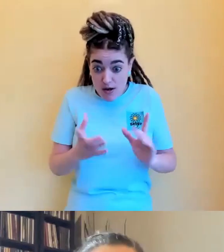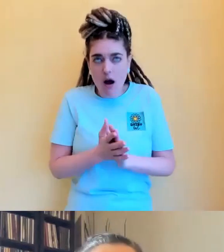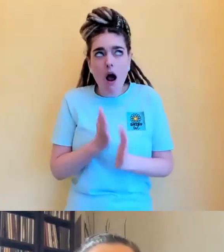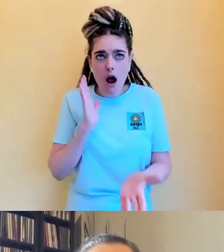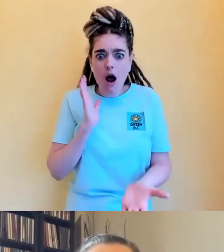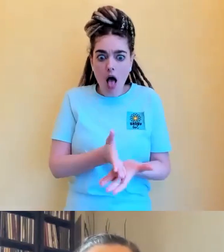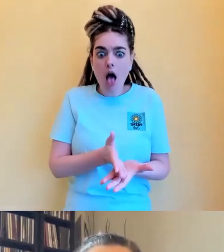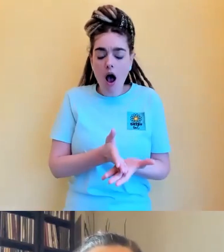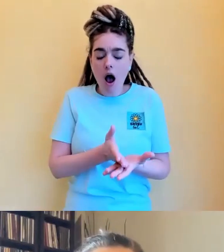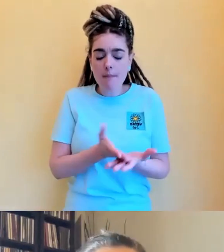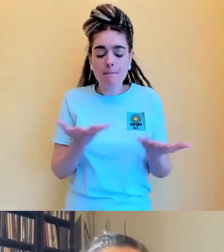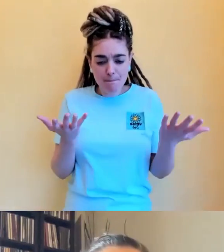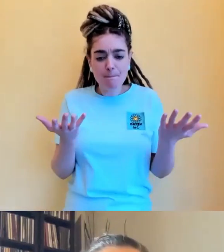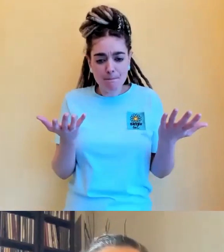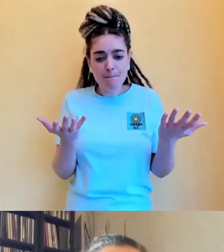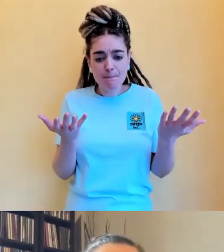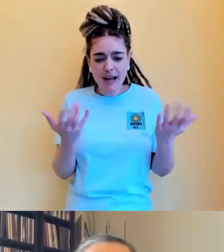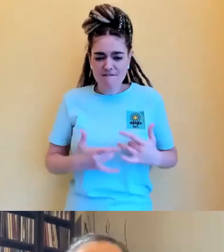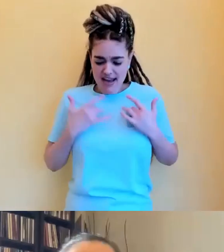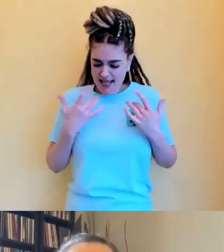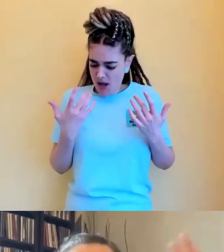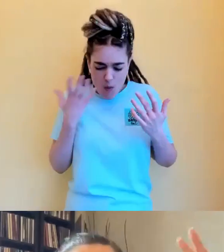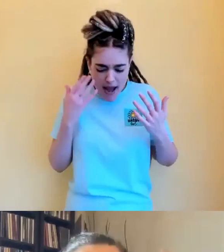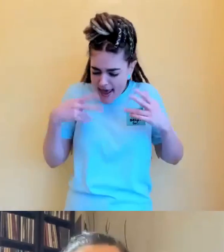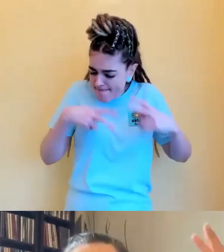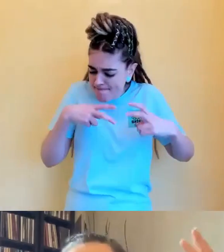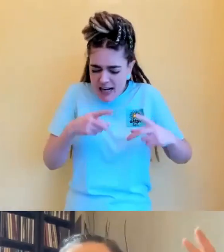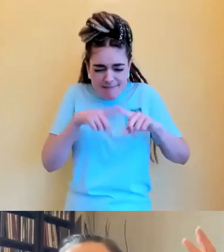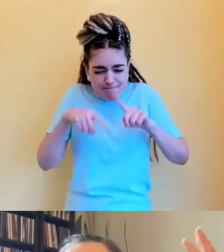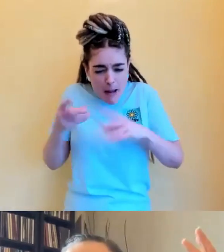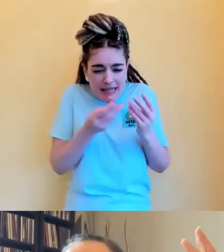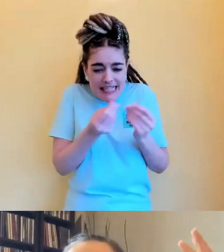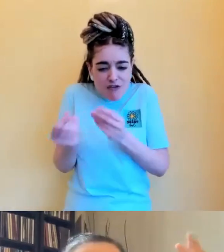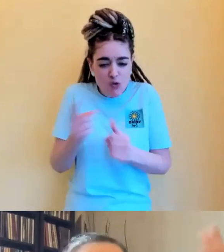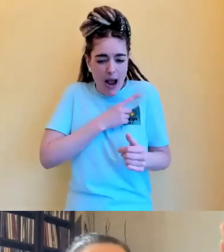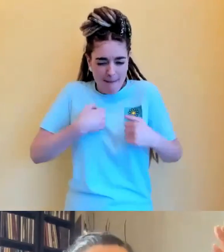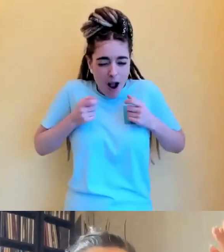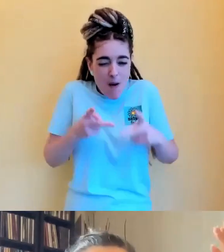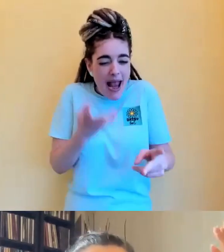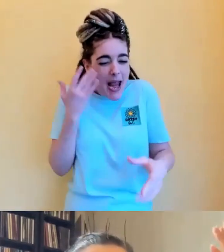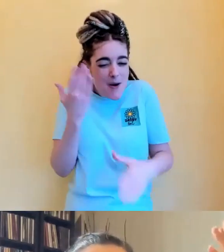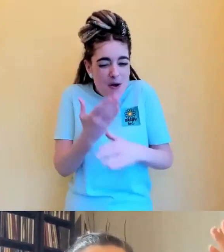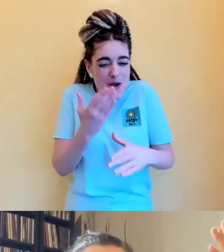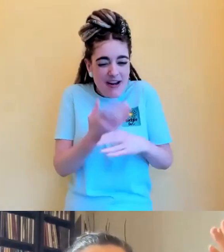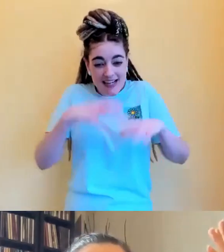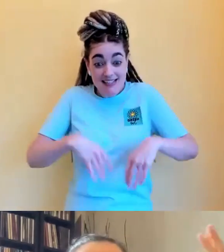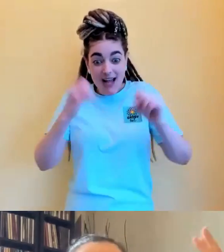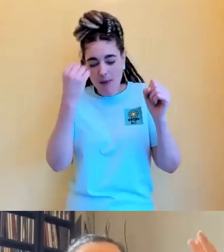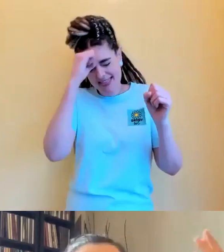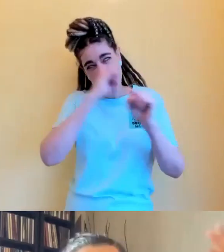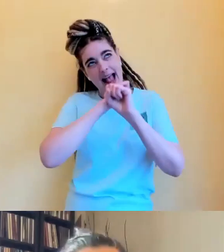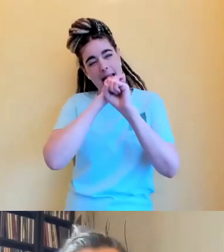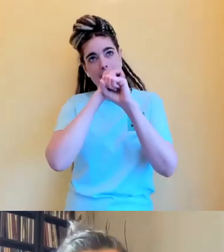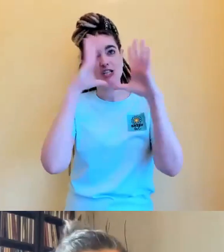Definitely. I think the more I've given thought to the materials, because the way I work and think is I start off with this image, and then